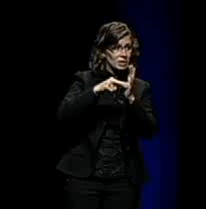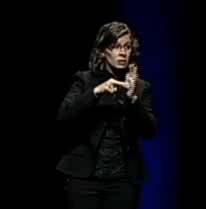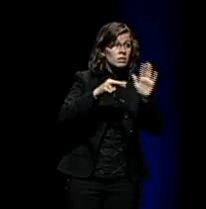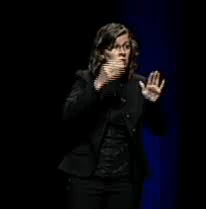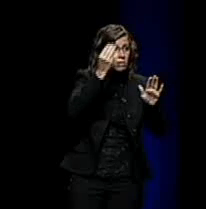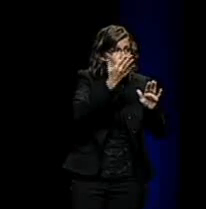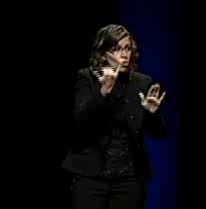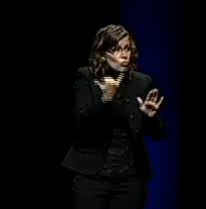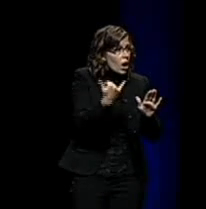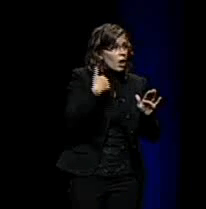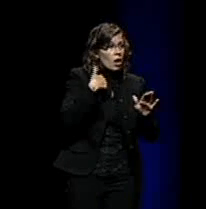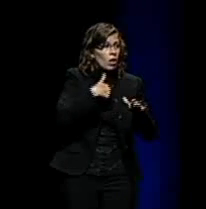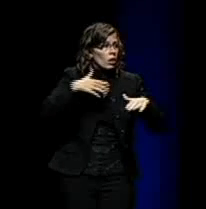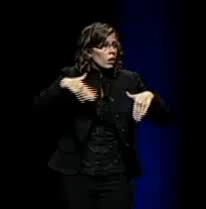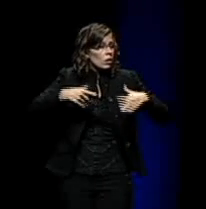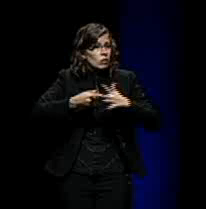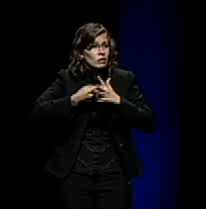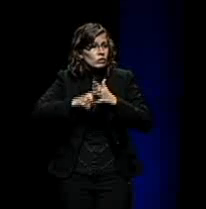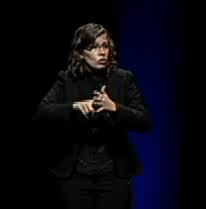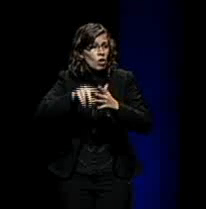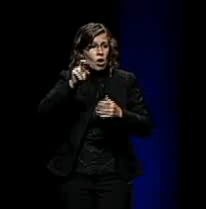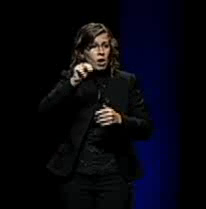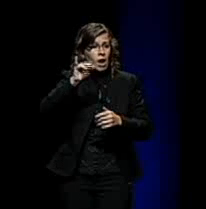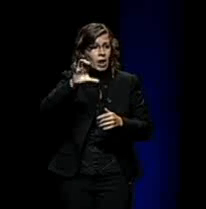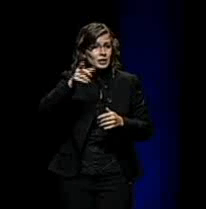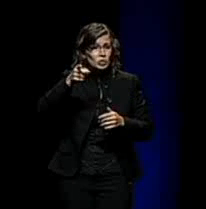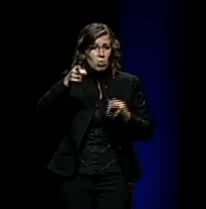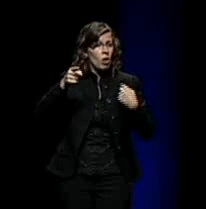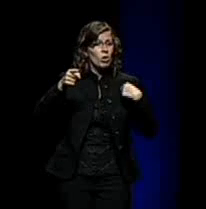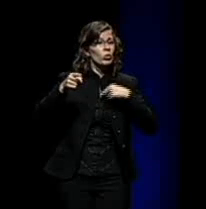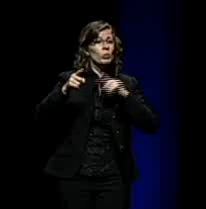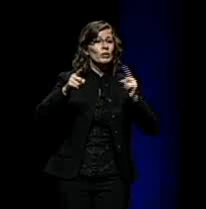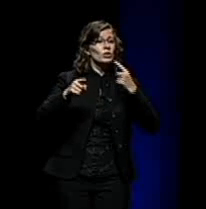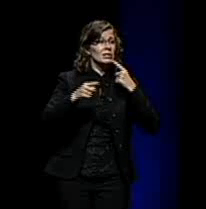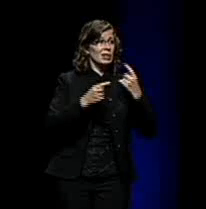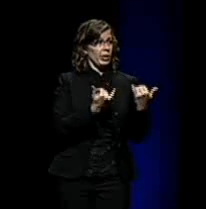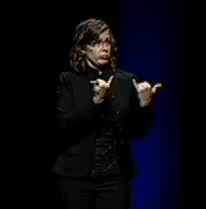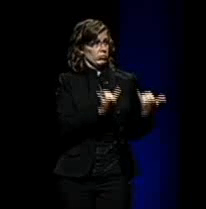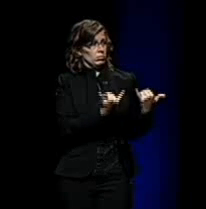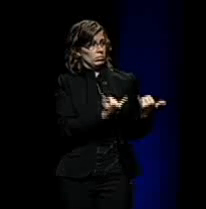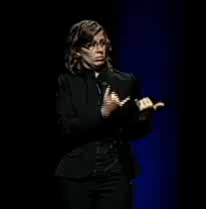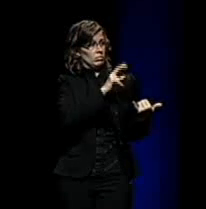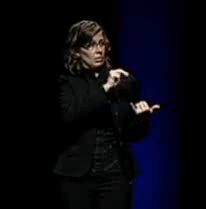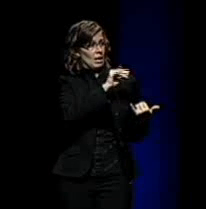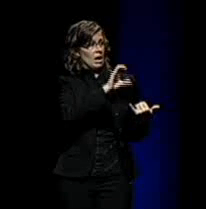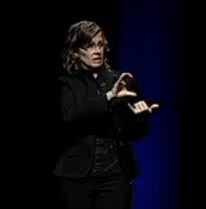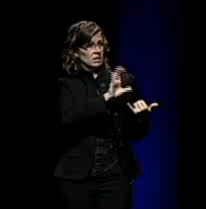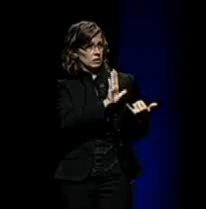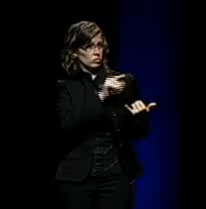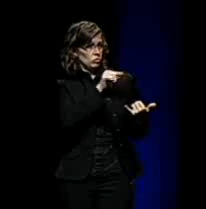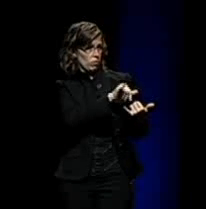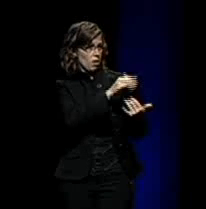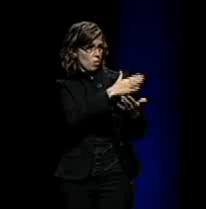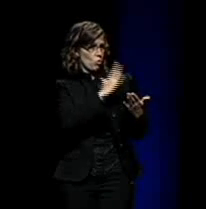NIC1. We're simply saying the current NIC. So whatever that meant in the past is what it continues to